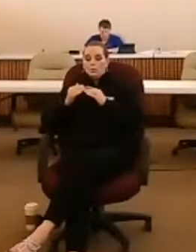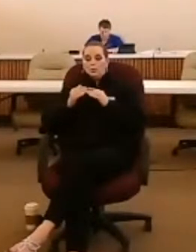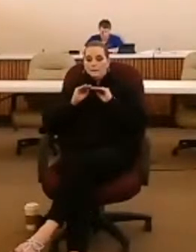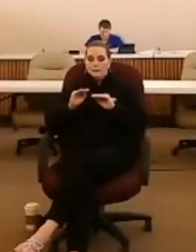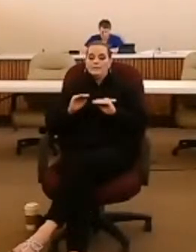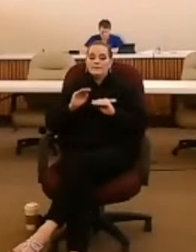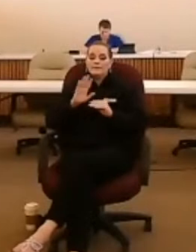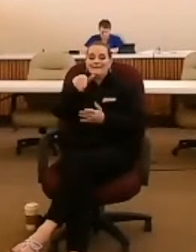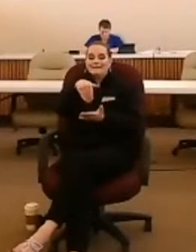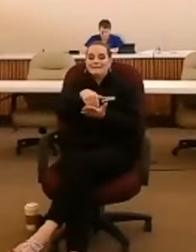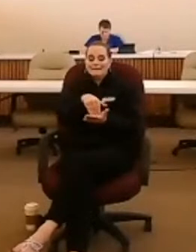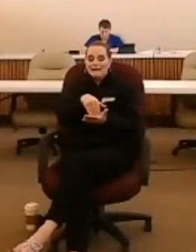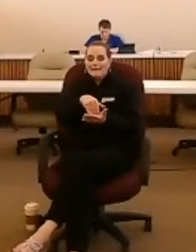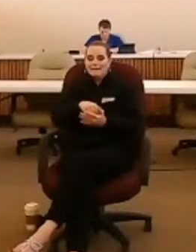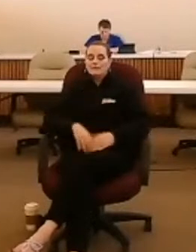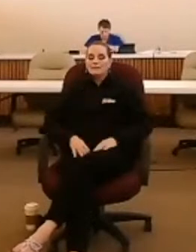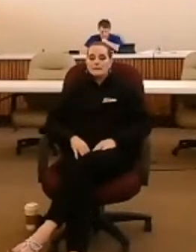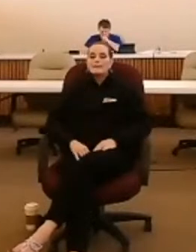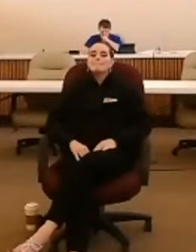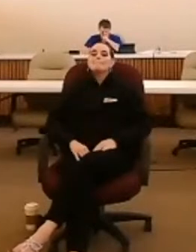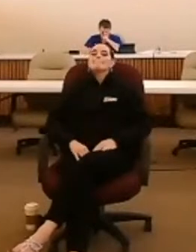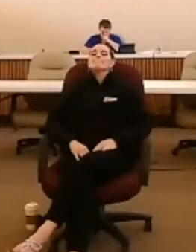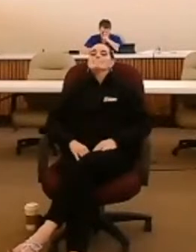thank you. Yep. Thank you.